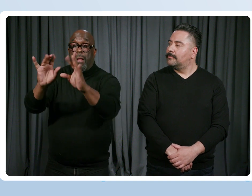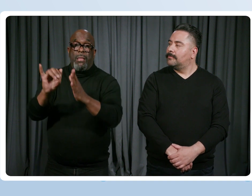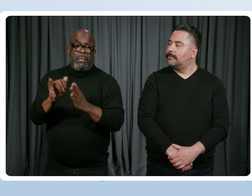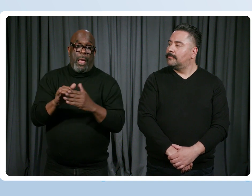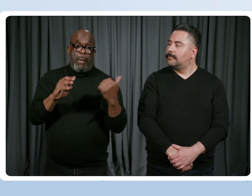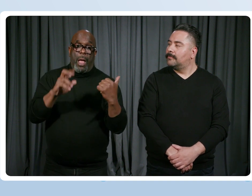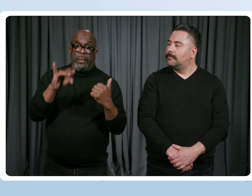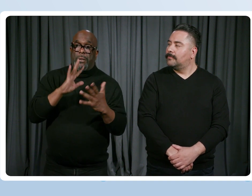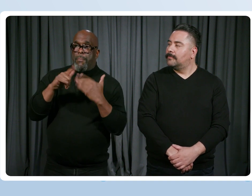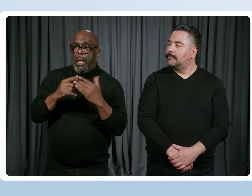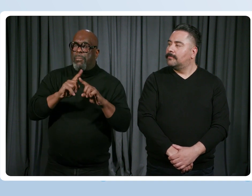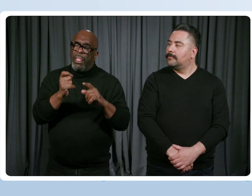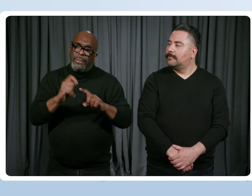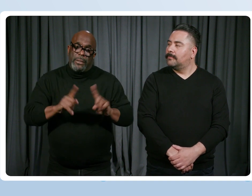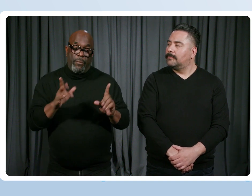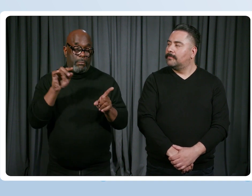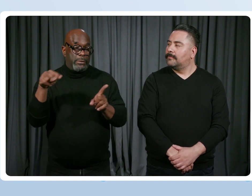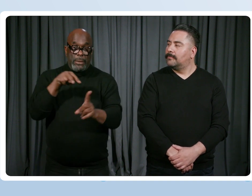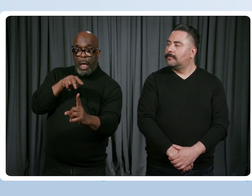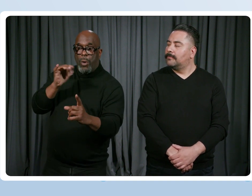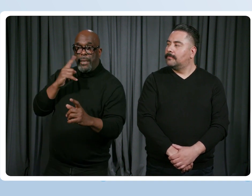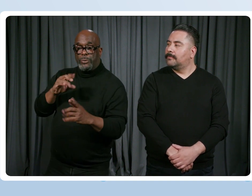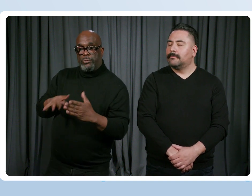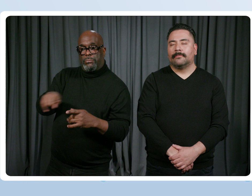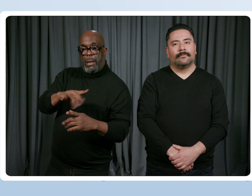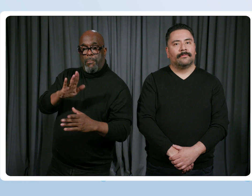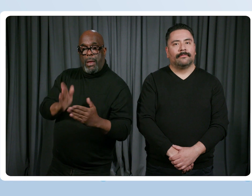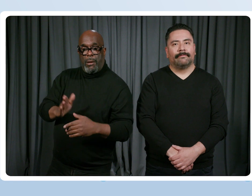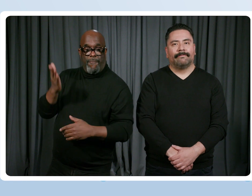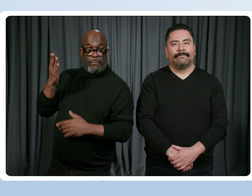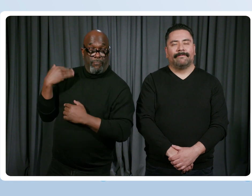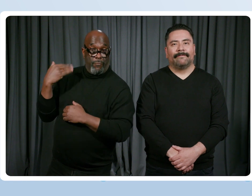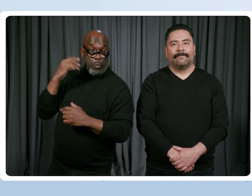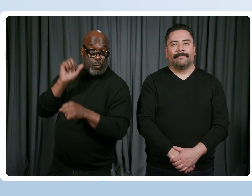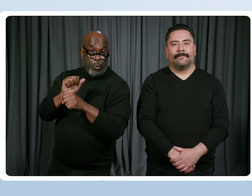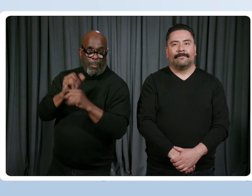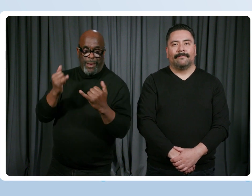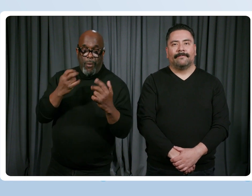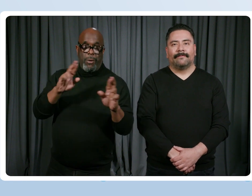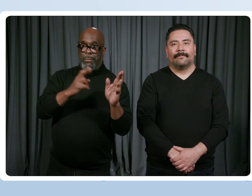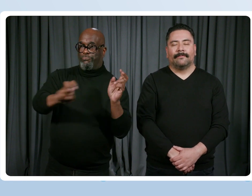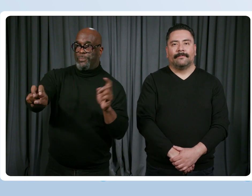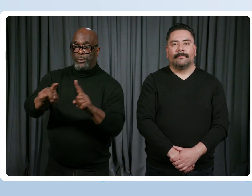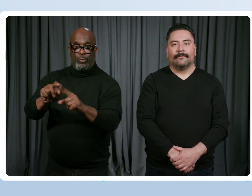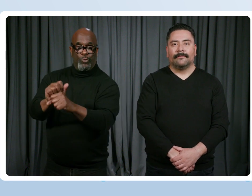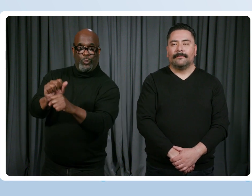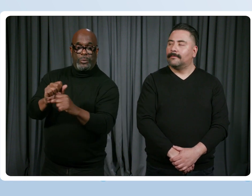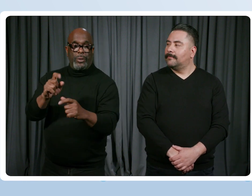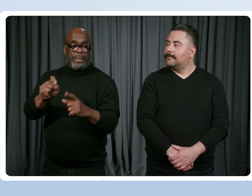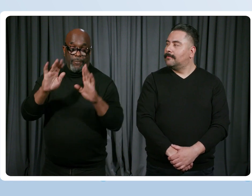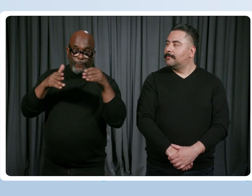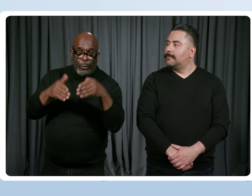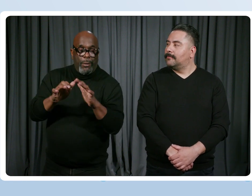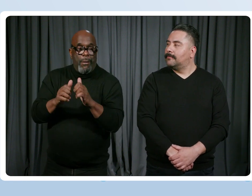different perspective because it's from students who maybe have never had work and are now transitioning into a workplace. So focusing on like social